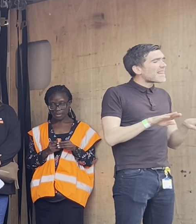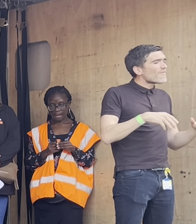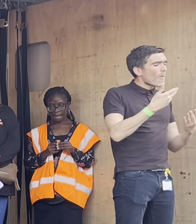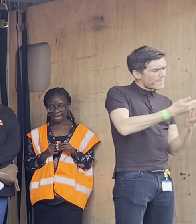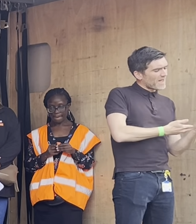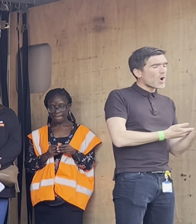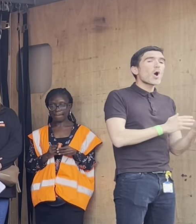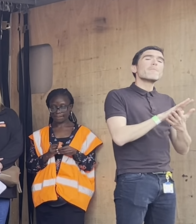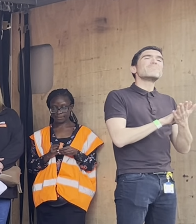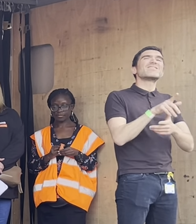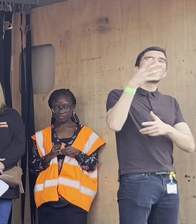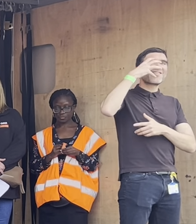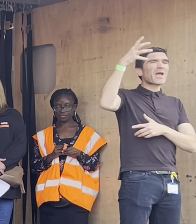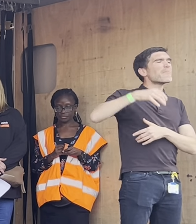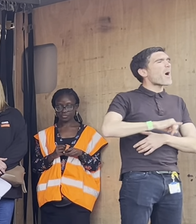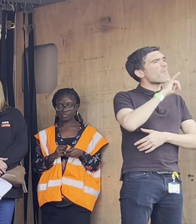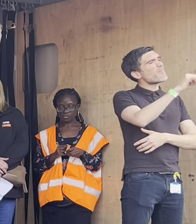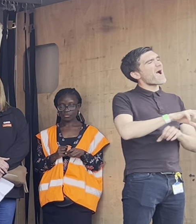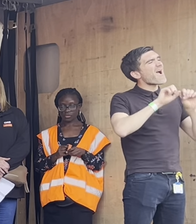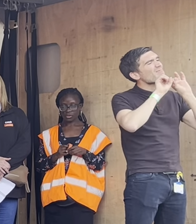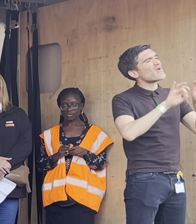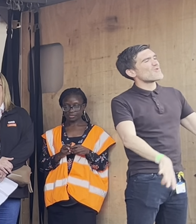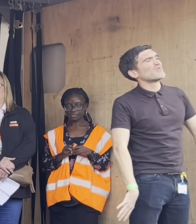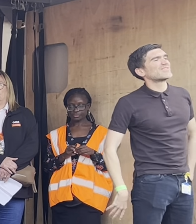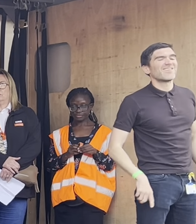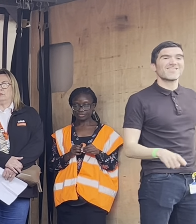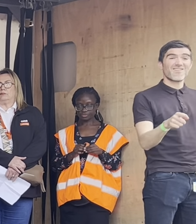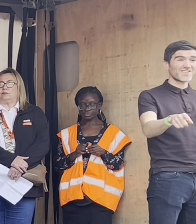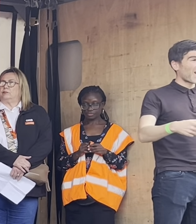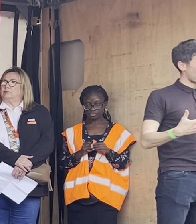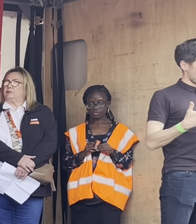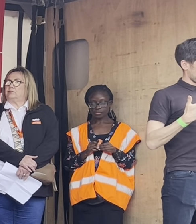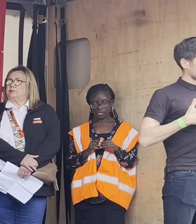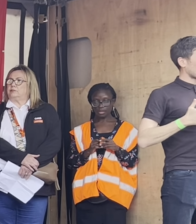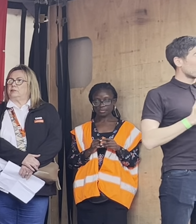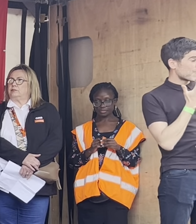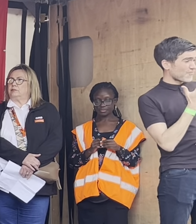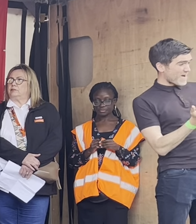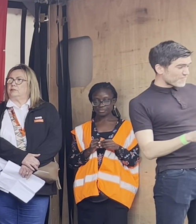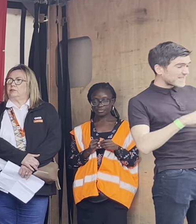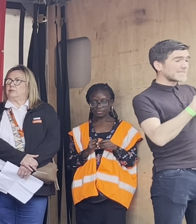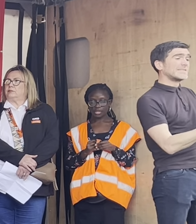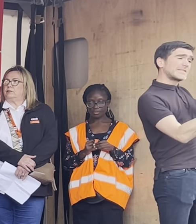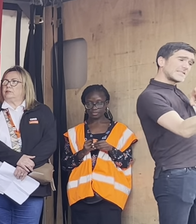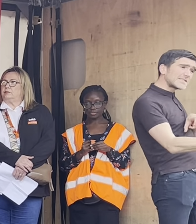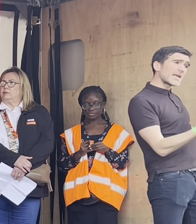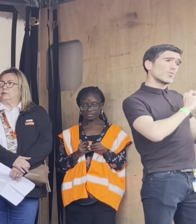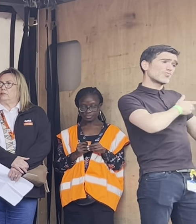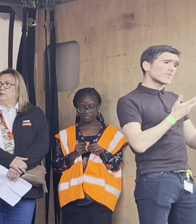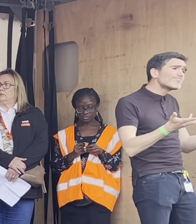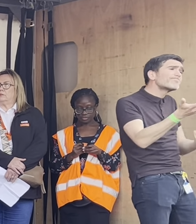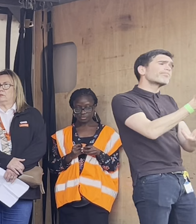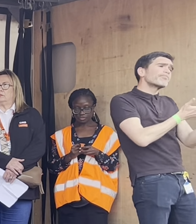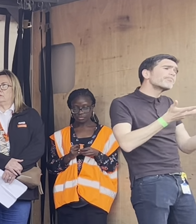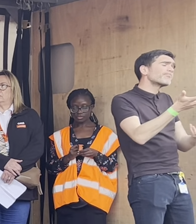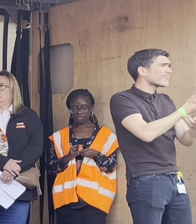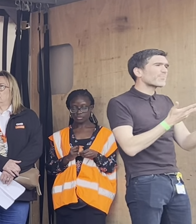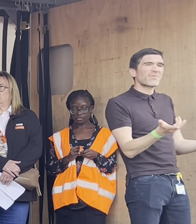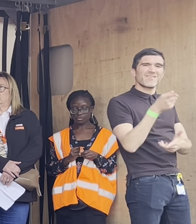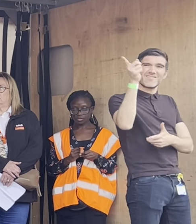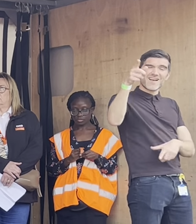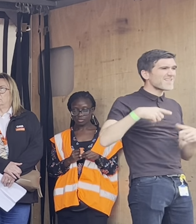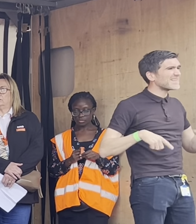are bad losers. They do not have the guts to sit down and talk to the working people, the trade unions, and negotiate for our pay